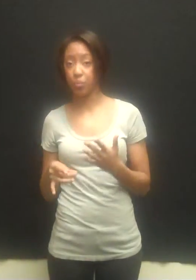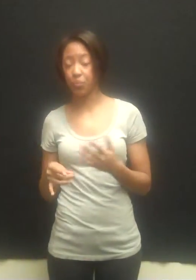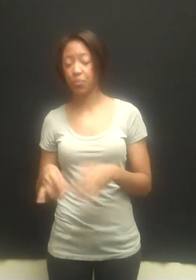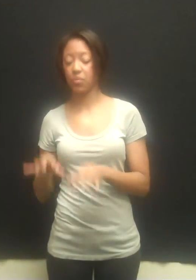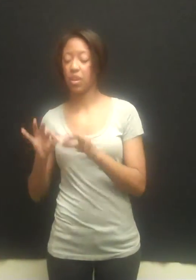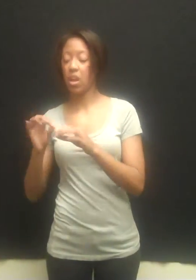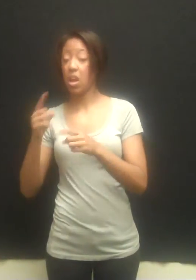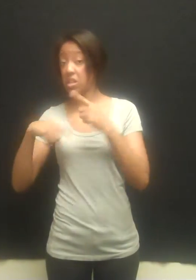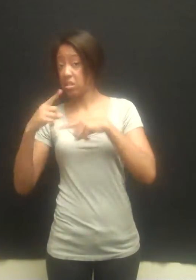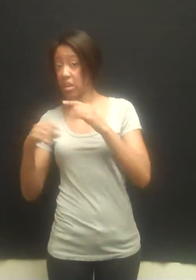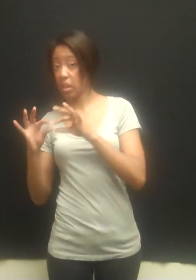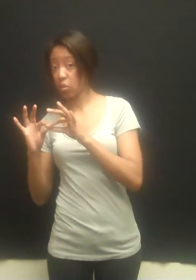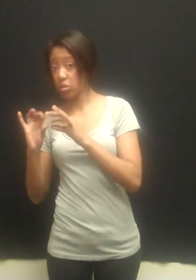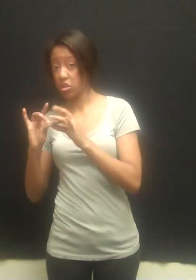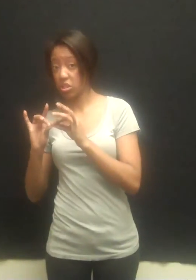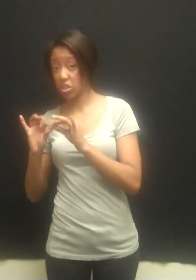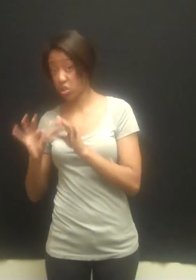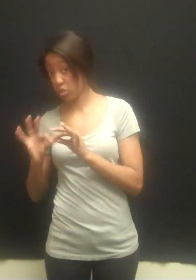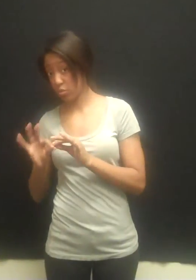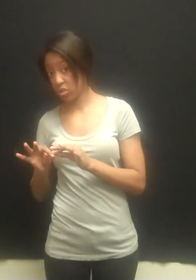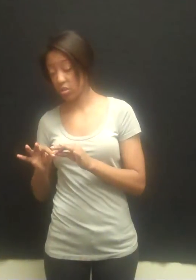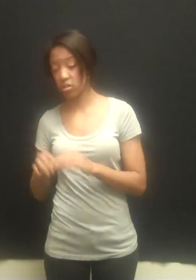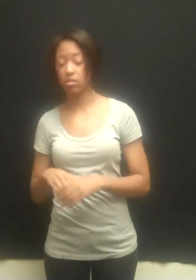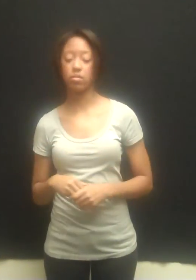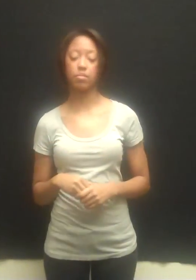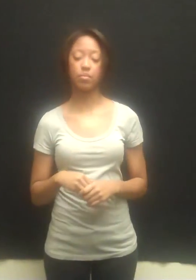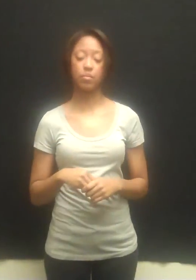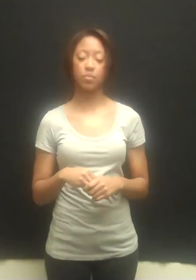They can be used both in person or through VRI.